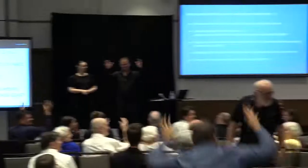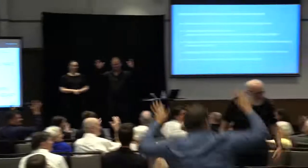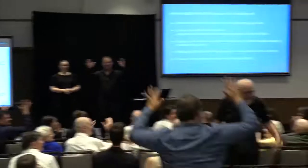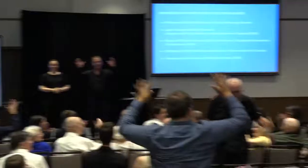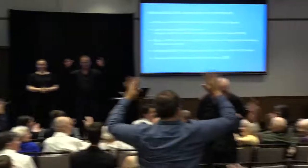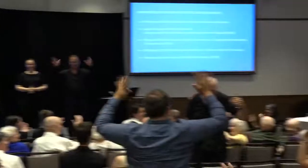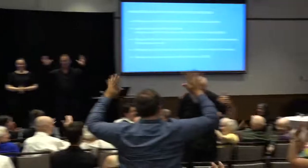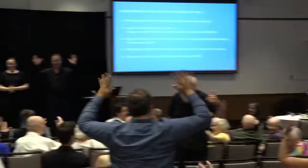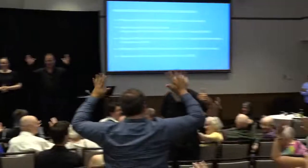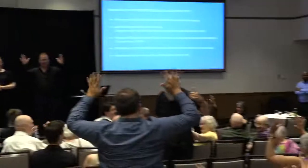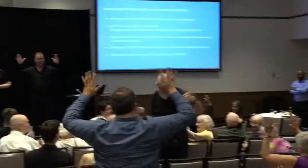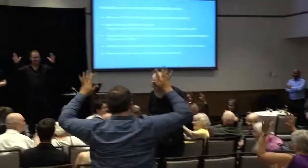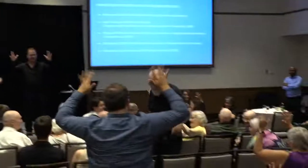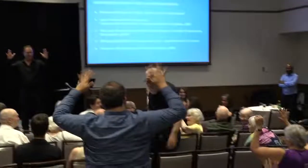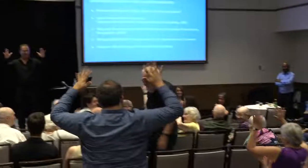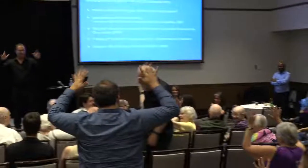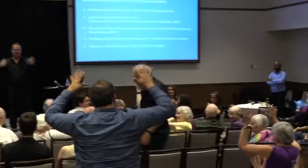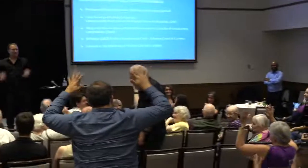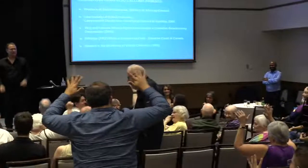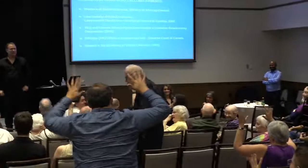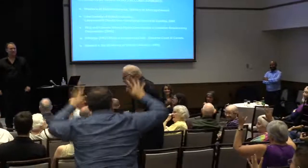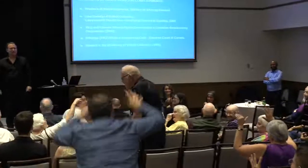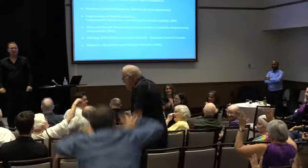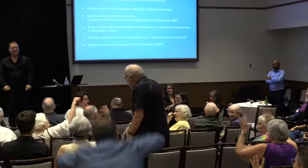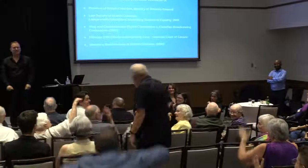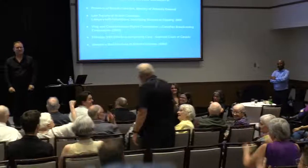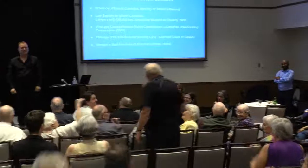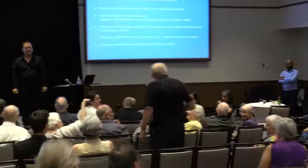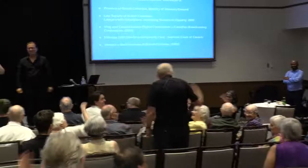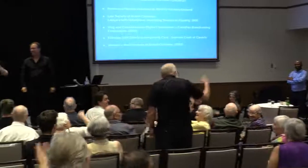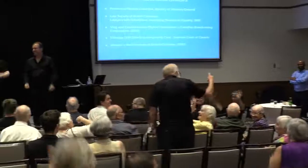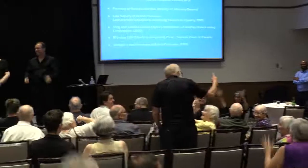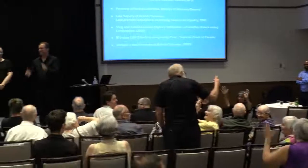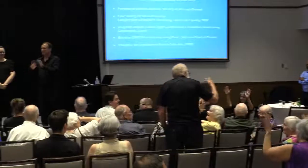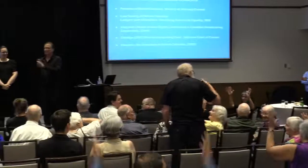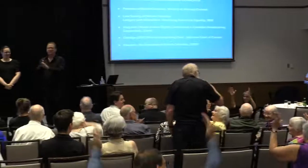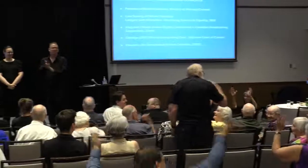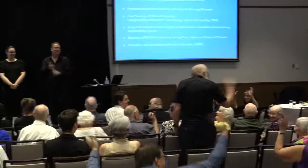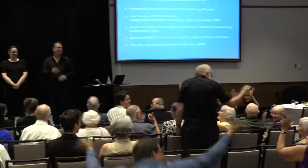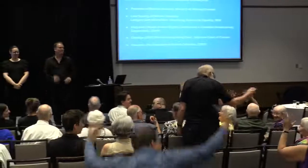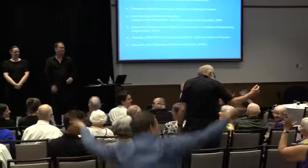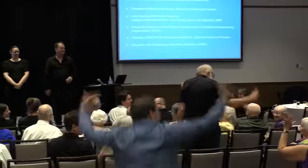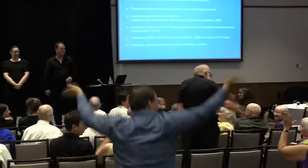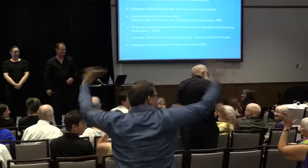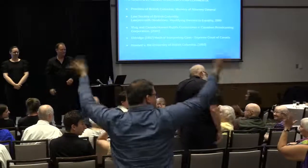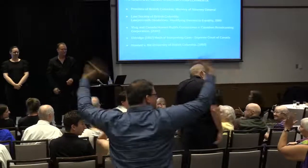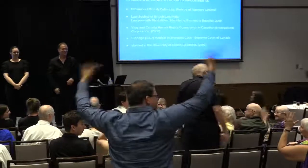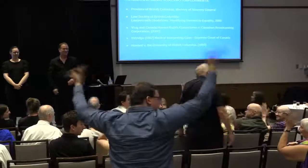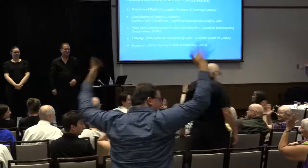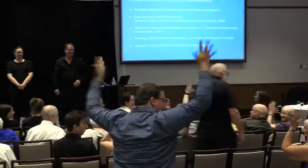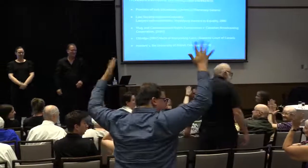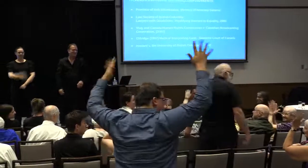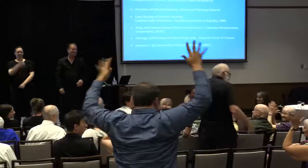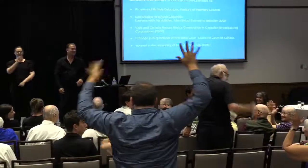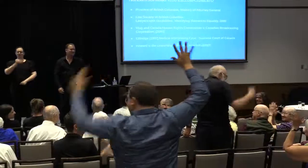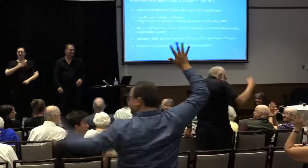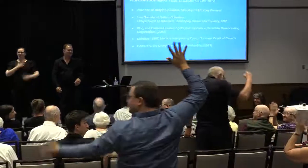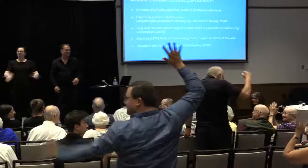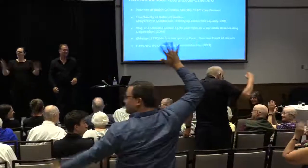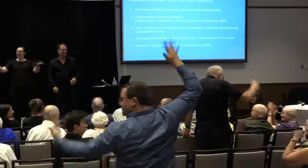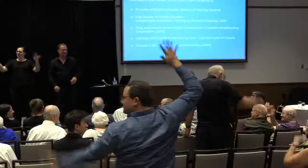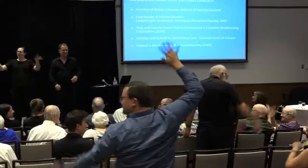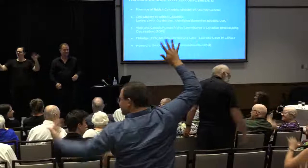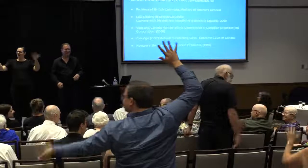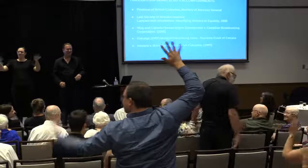Henry Vlug, everybody, thank you so much. And Henry is responding with a gracious thank you.